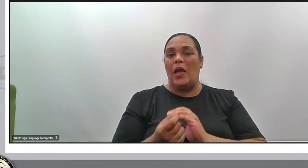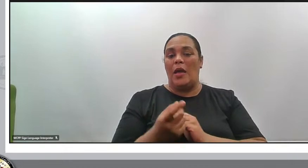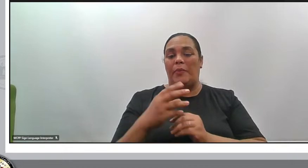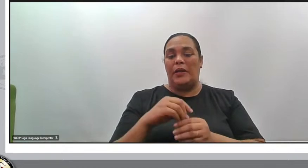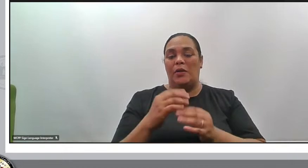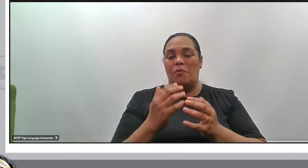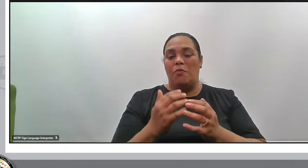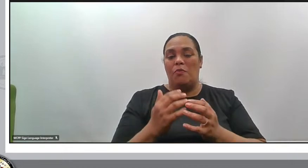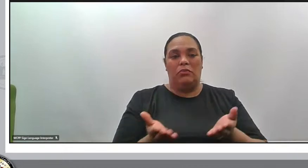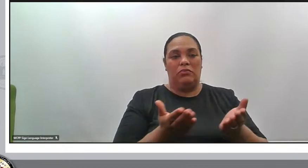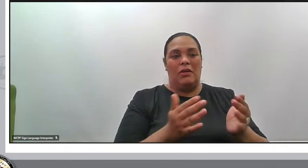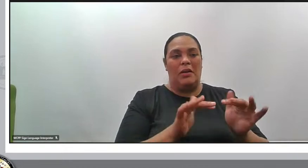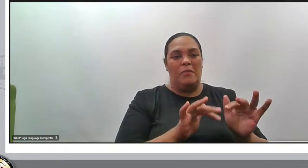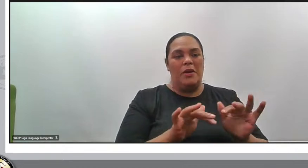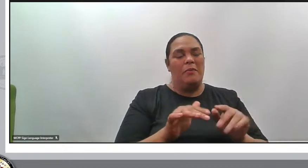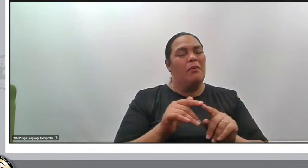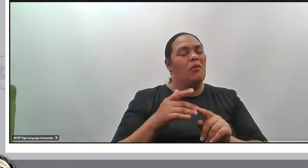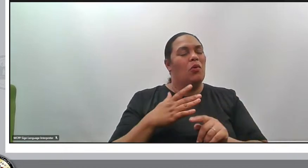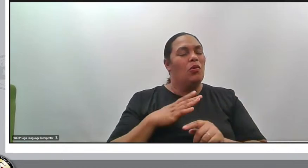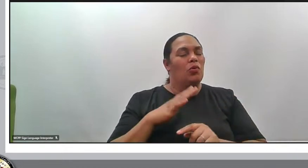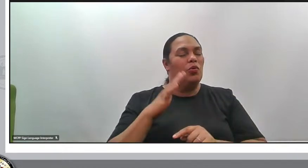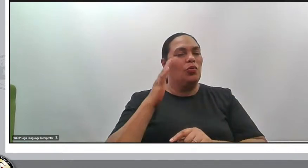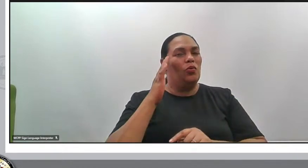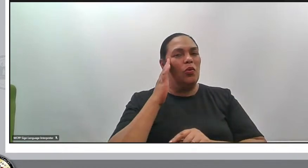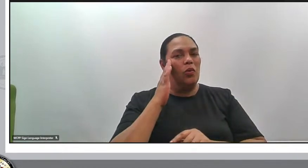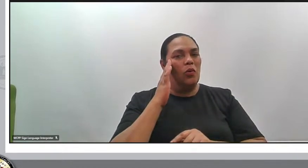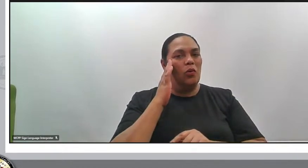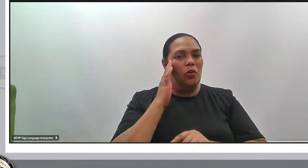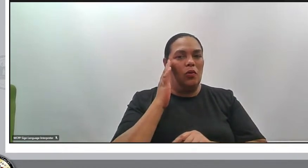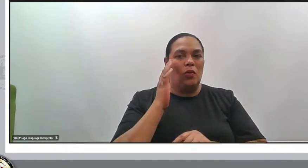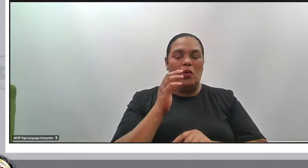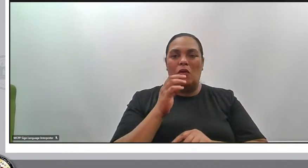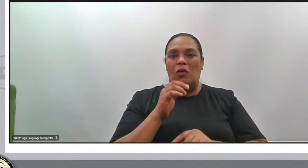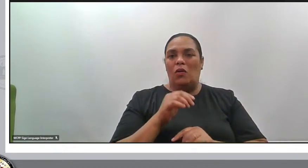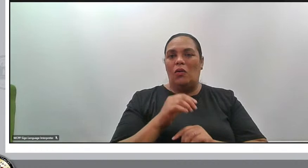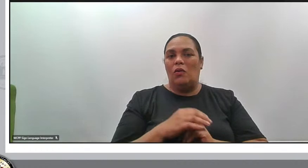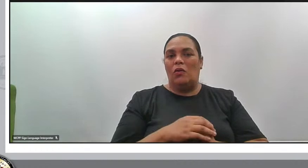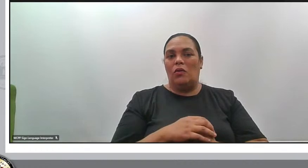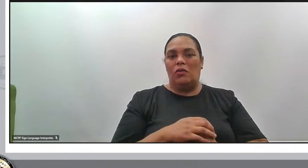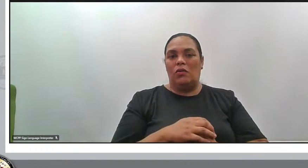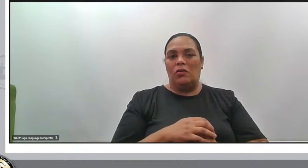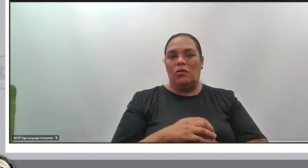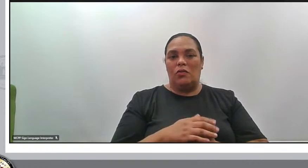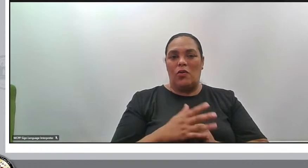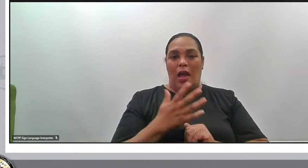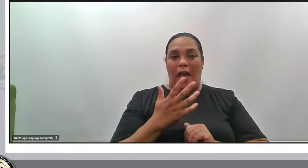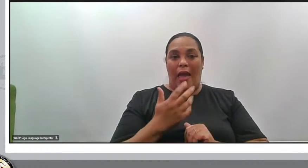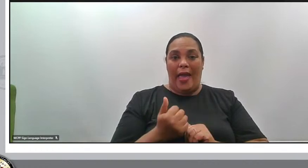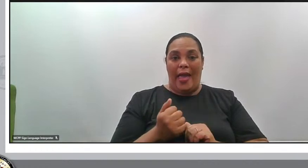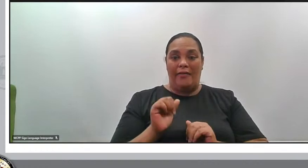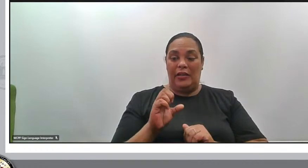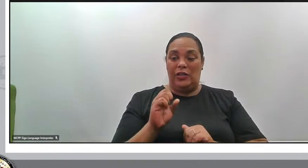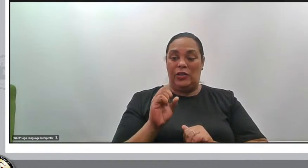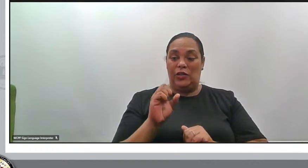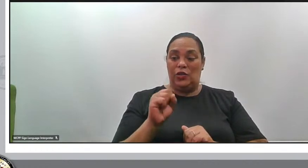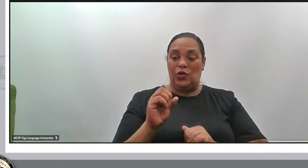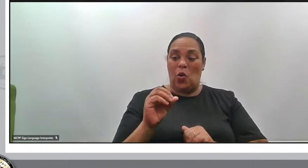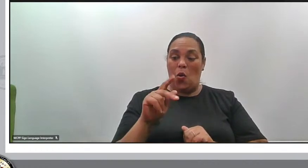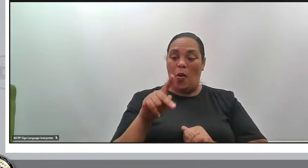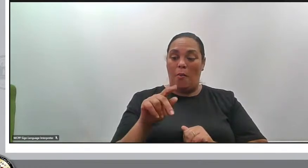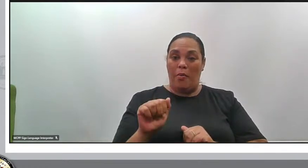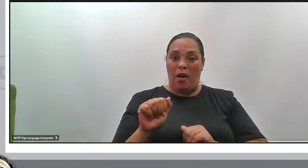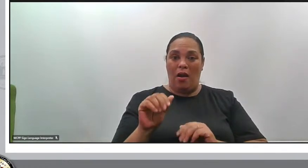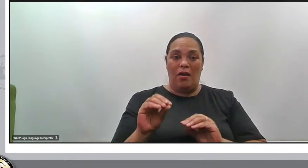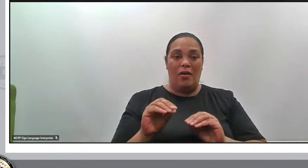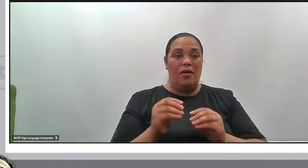to the people. I just wanted to check in terms of having taken the SOPA to